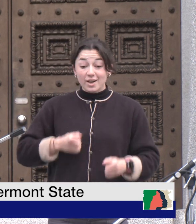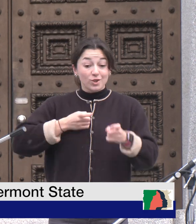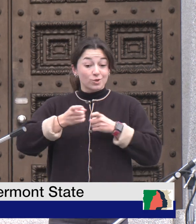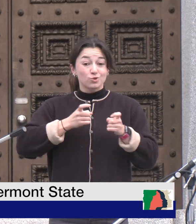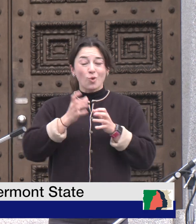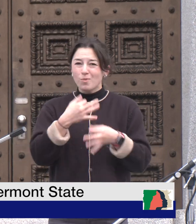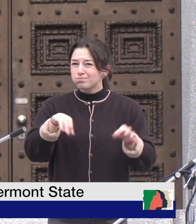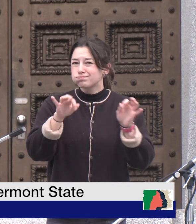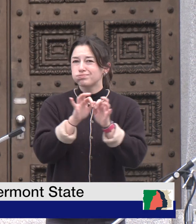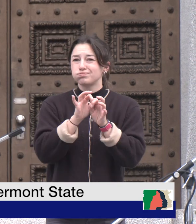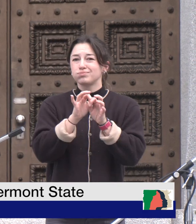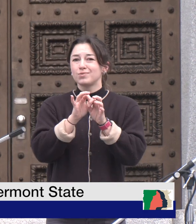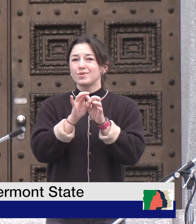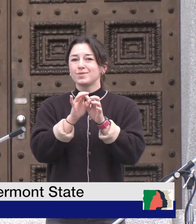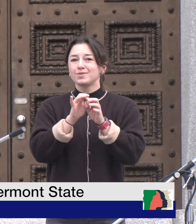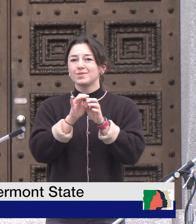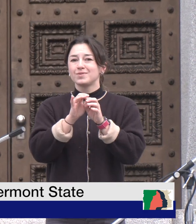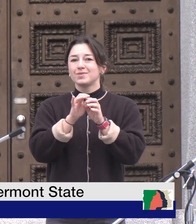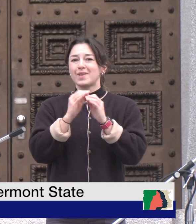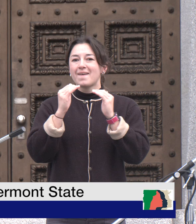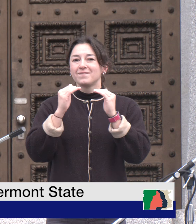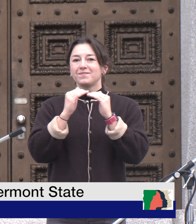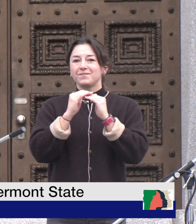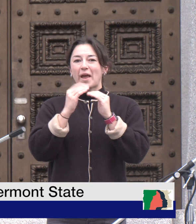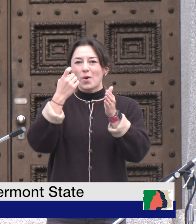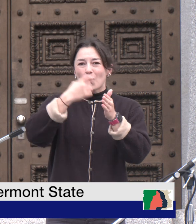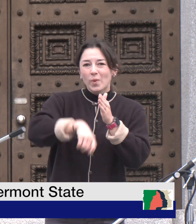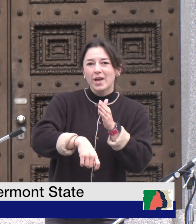the right to a fair and equal wage,